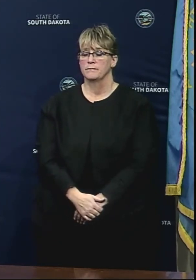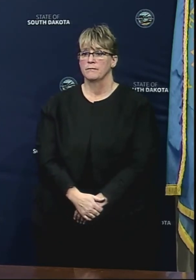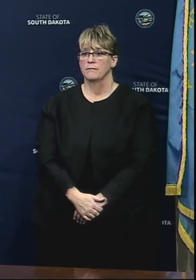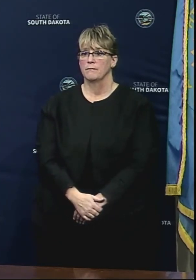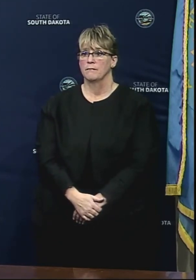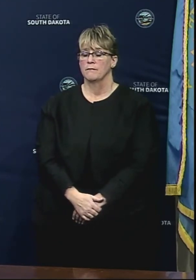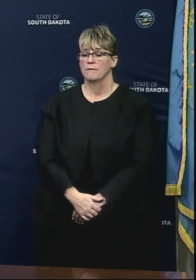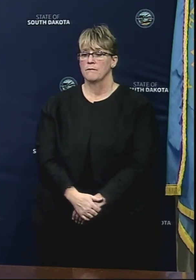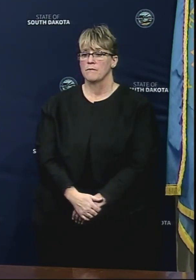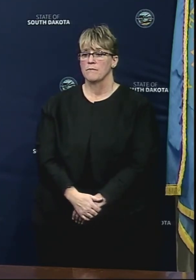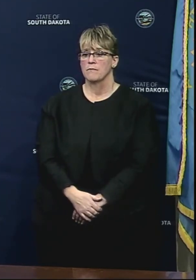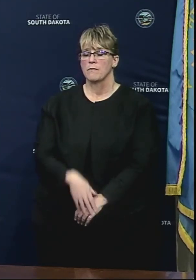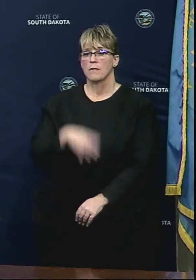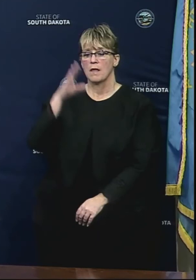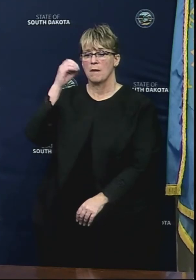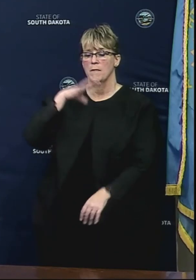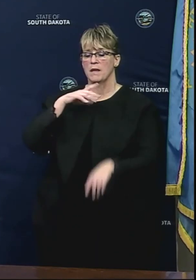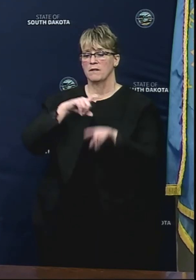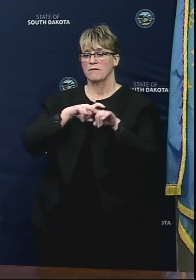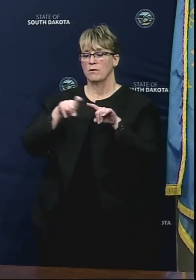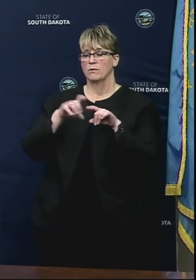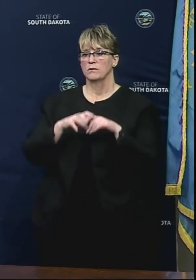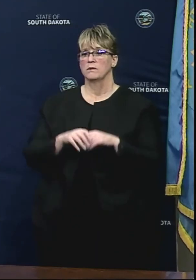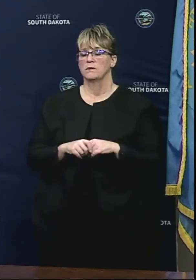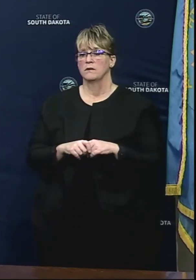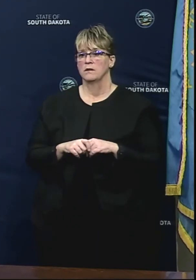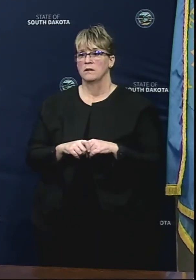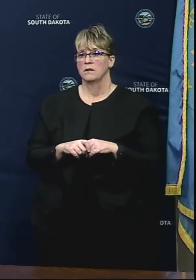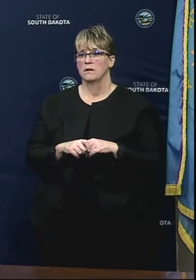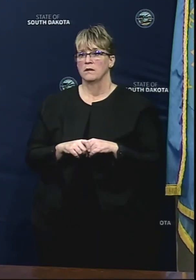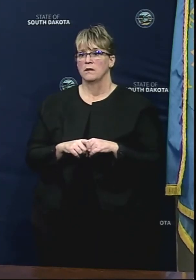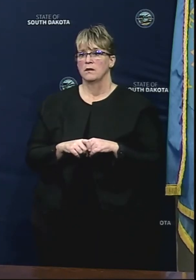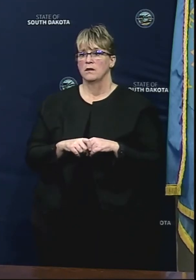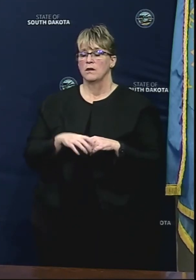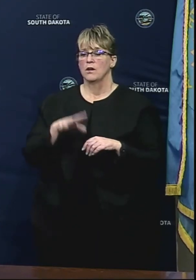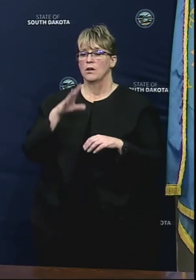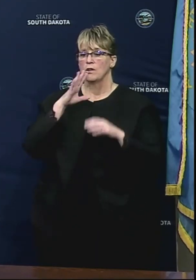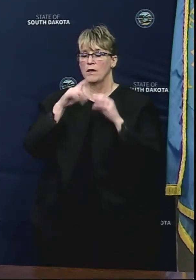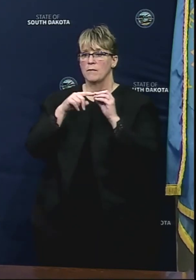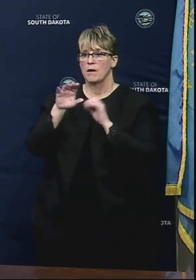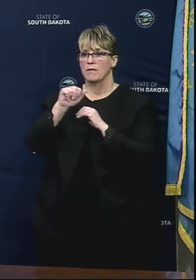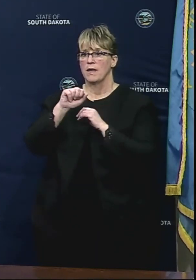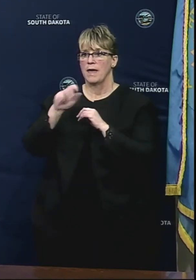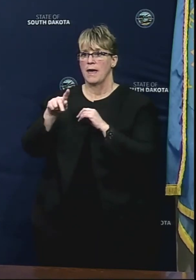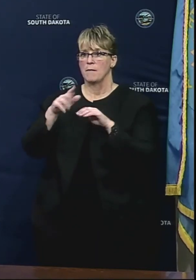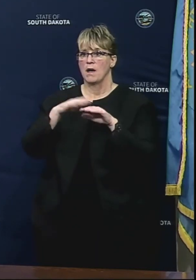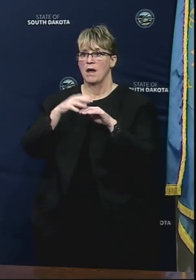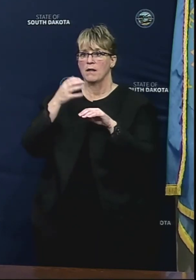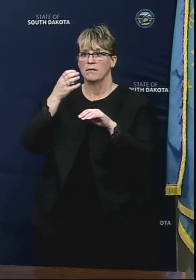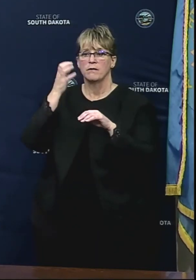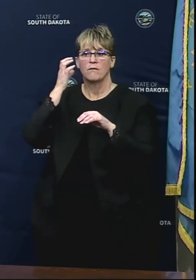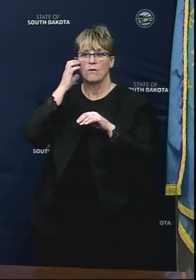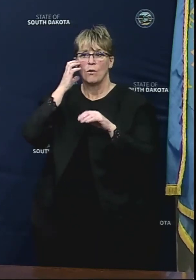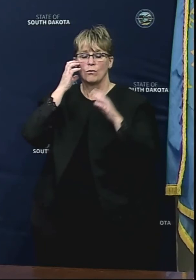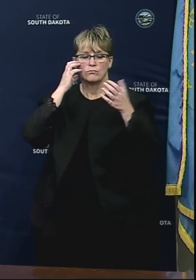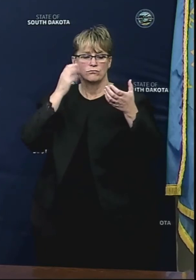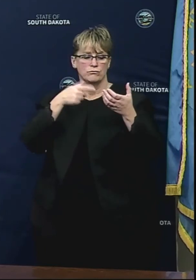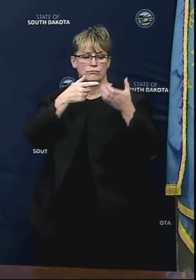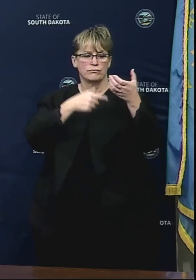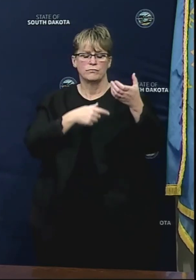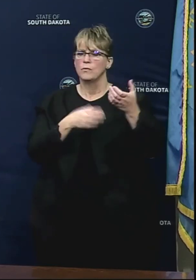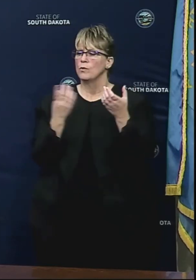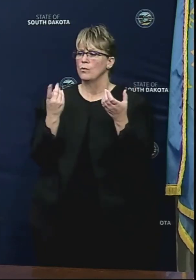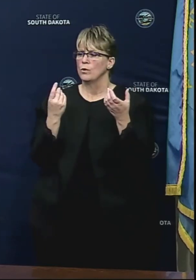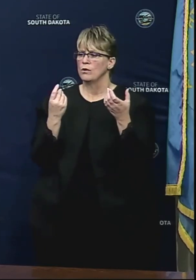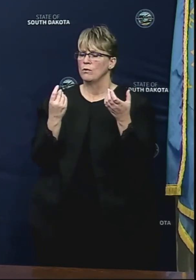Governor, question for you. In Sure. reference to the app that is being released, what are you doing to